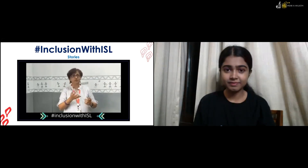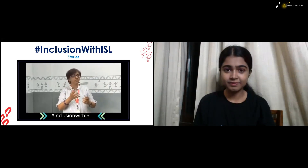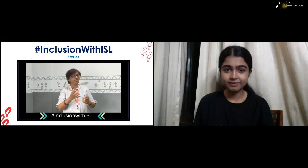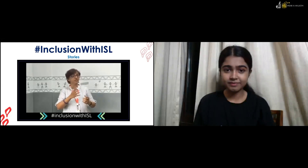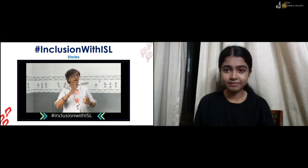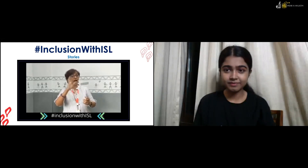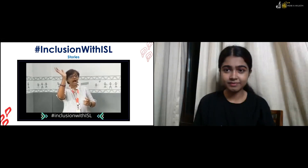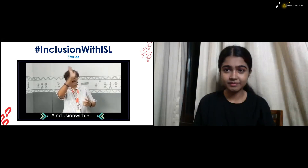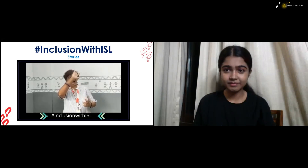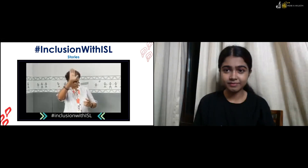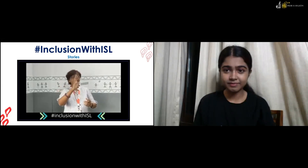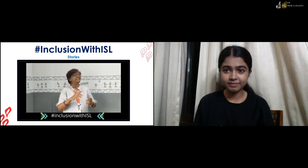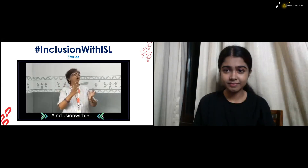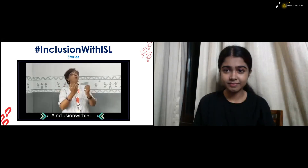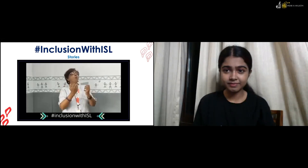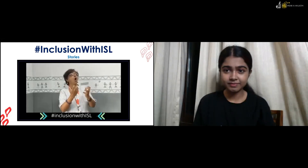simple. You just